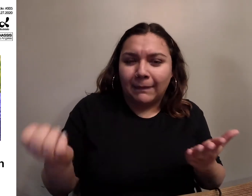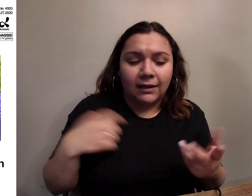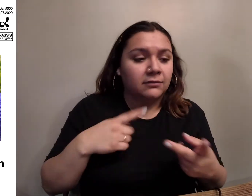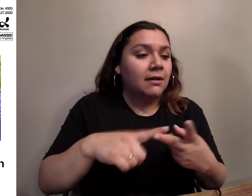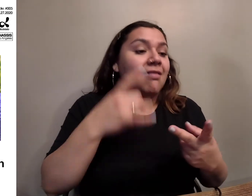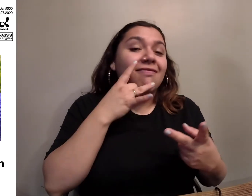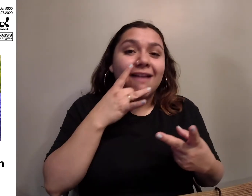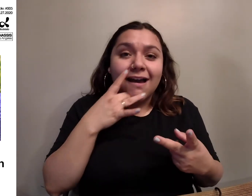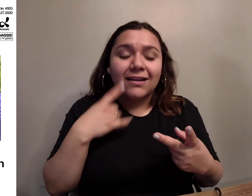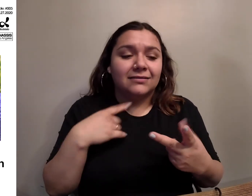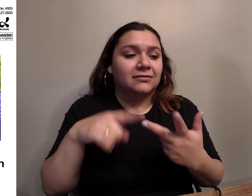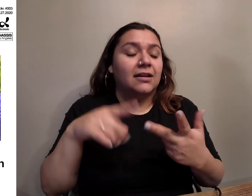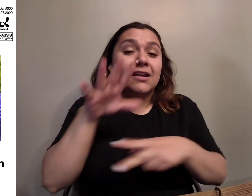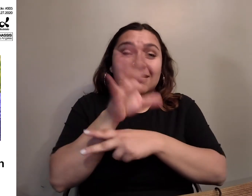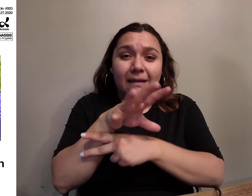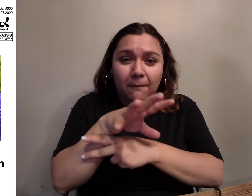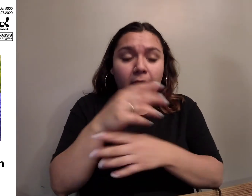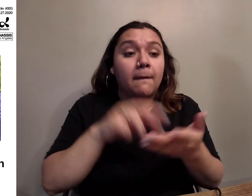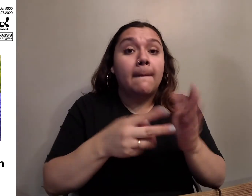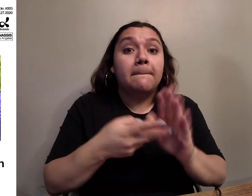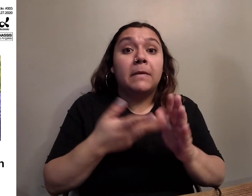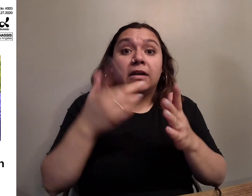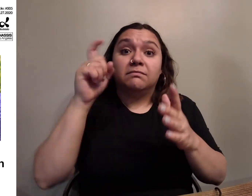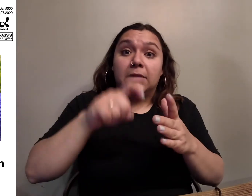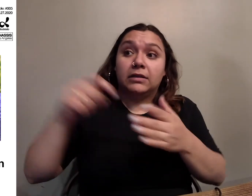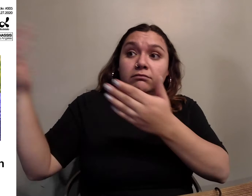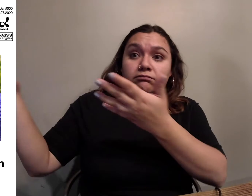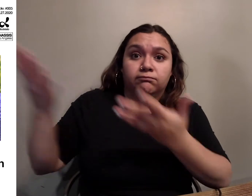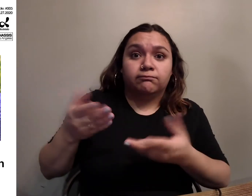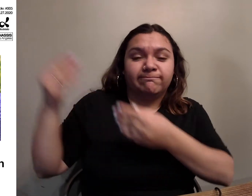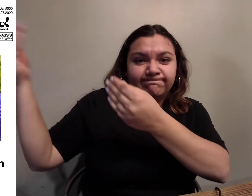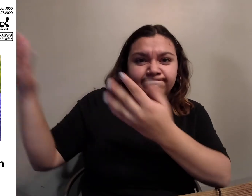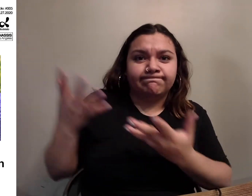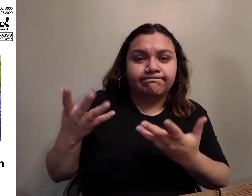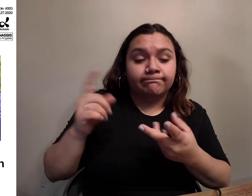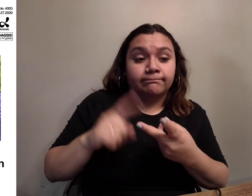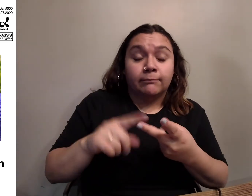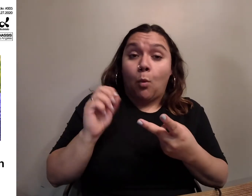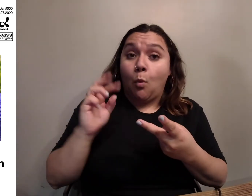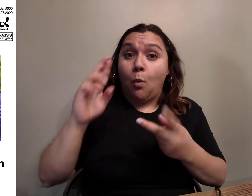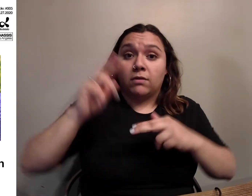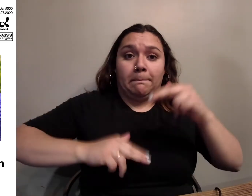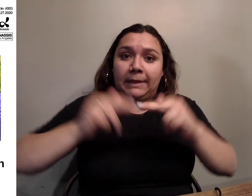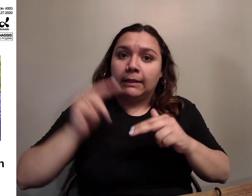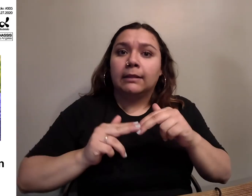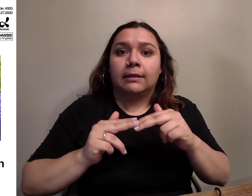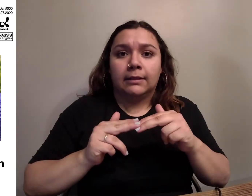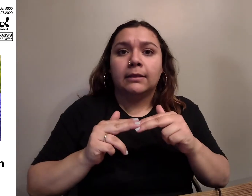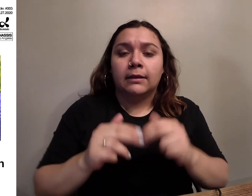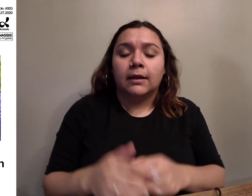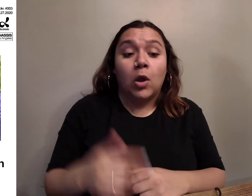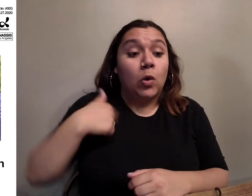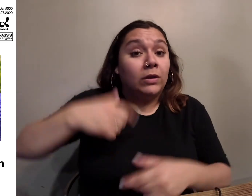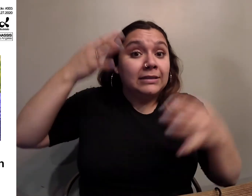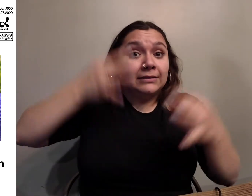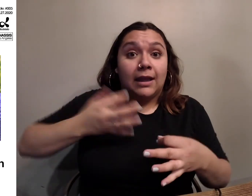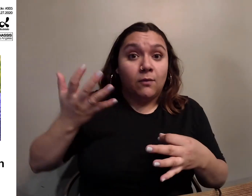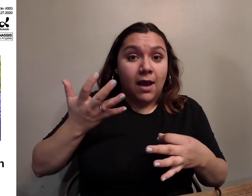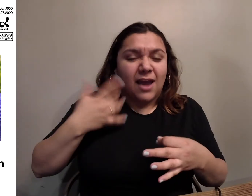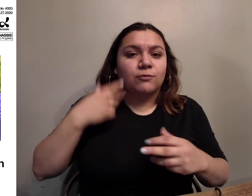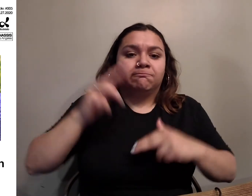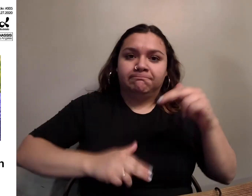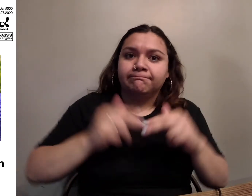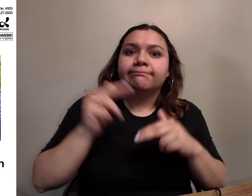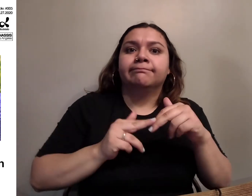you, things would either have to be imported or constructed, and we opted to